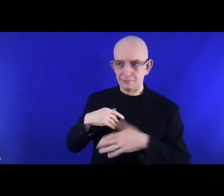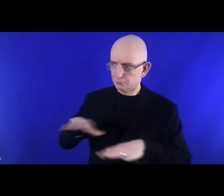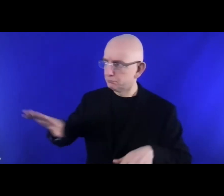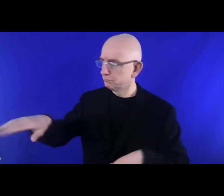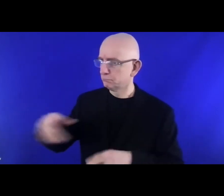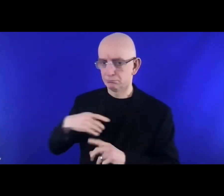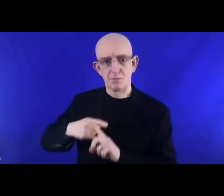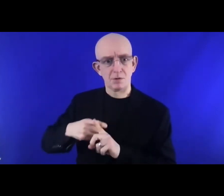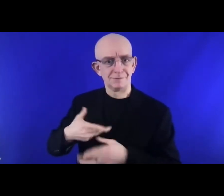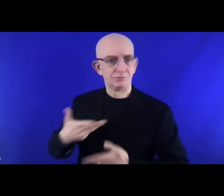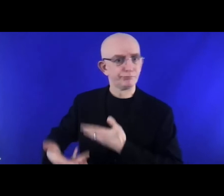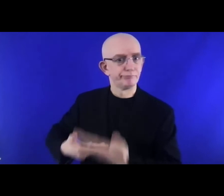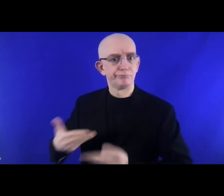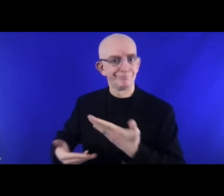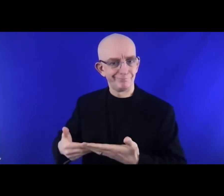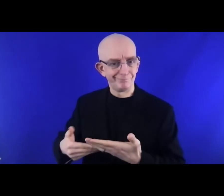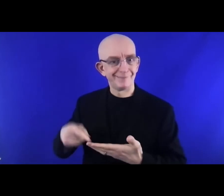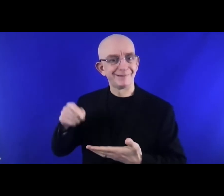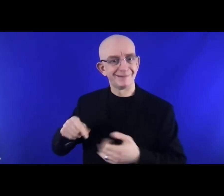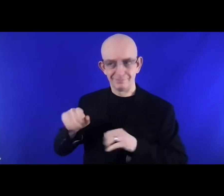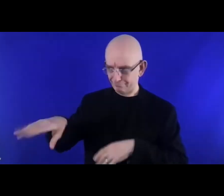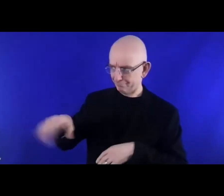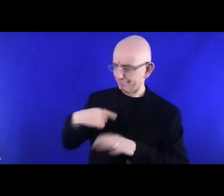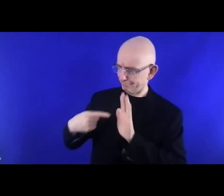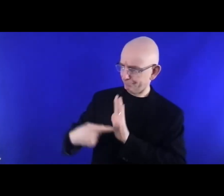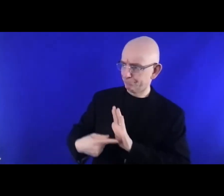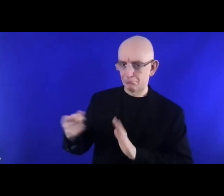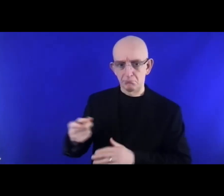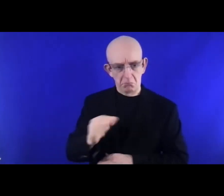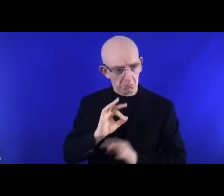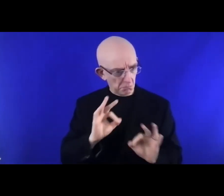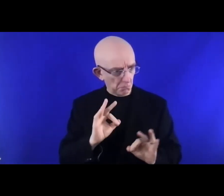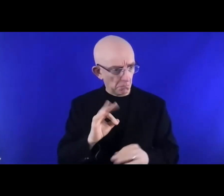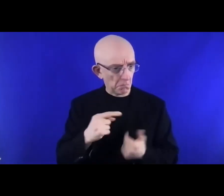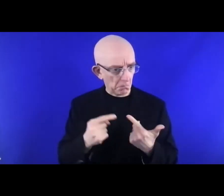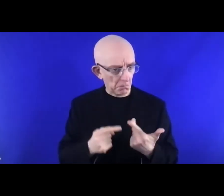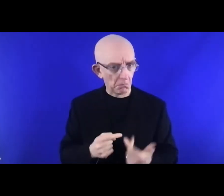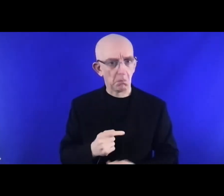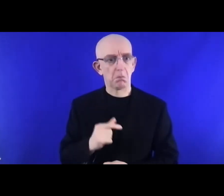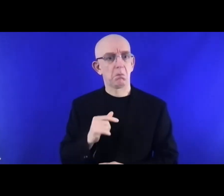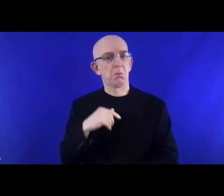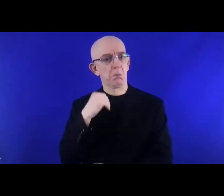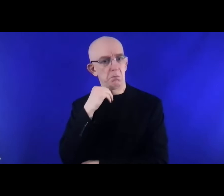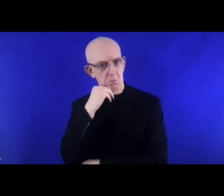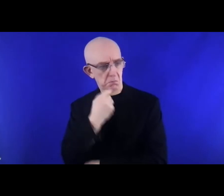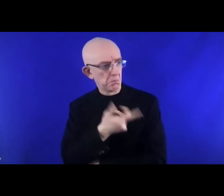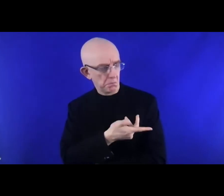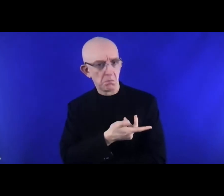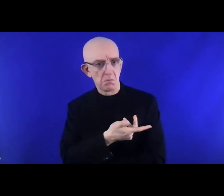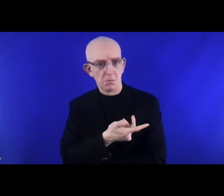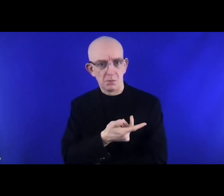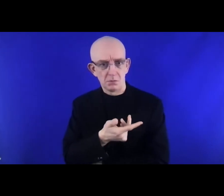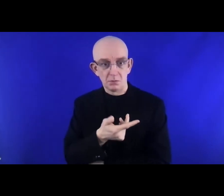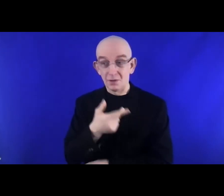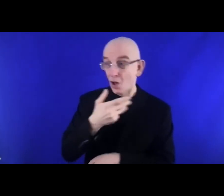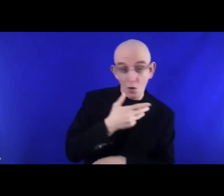is a very very hard thing, and it's for everyone, not just for disabled people, and we all have to